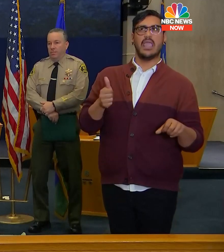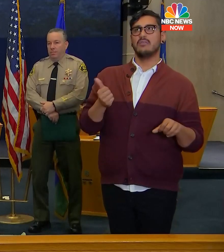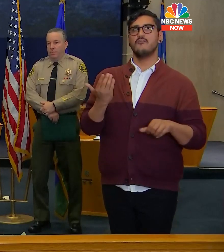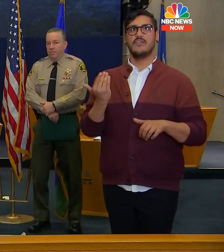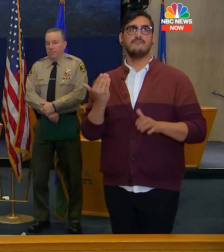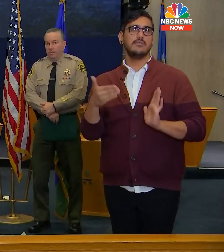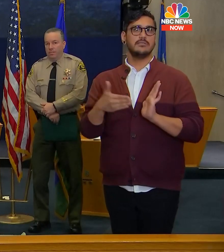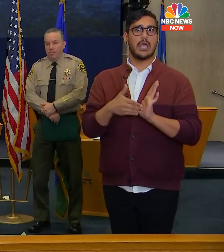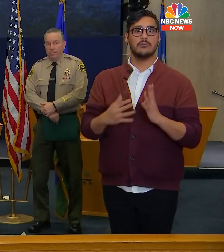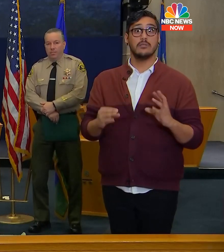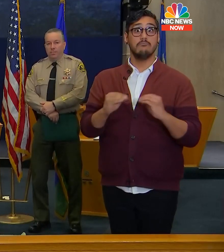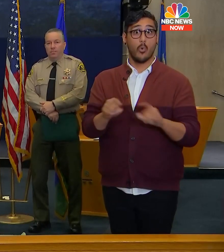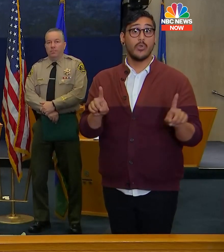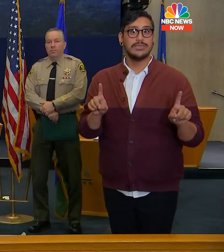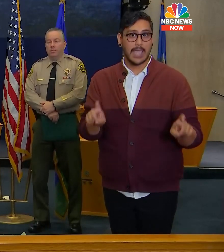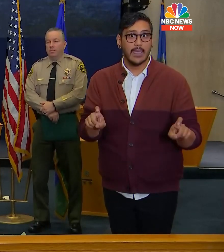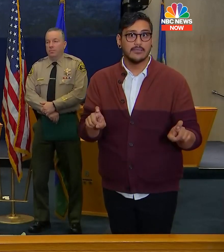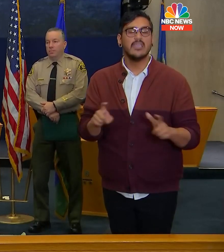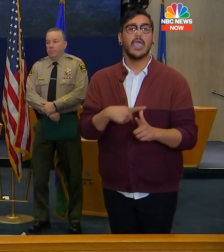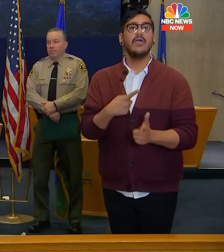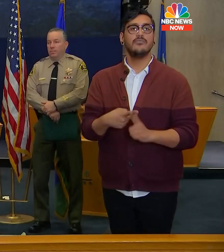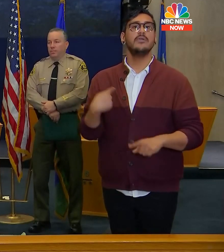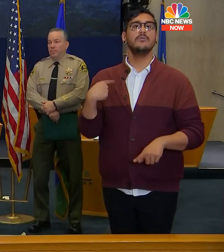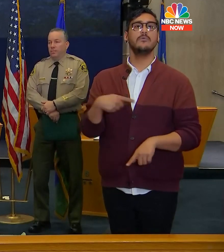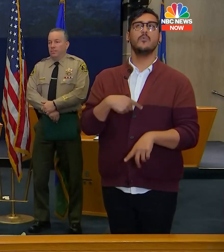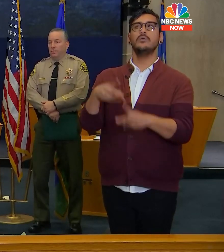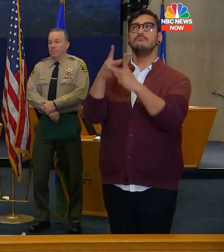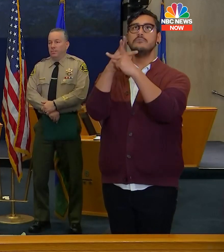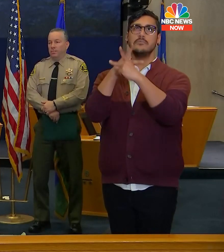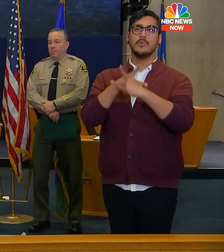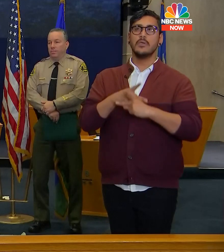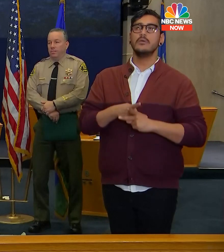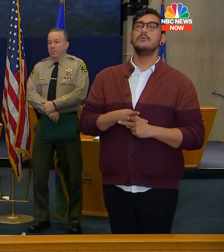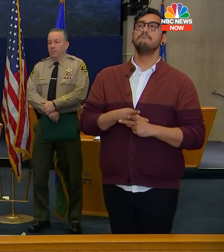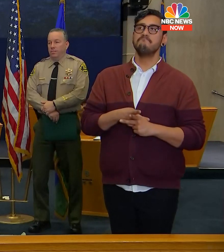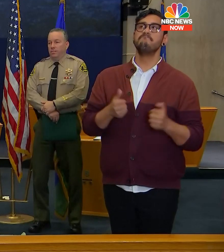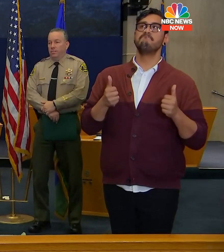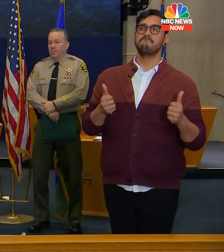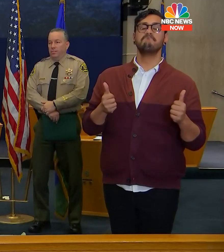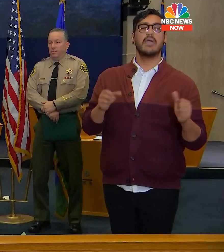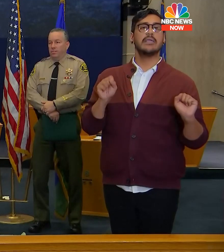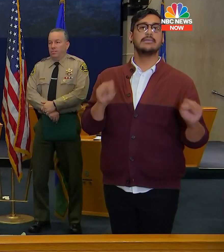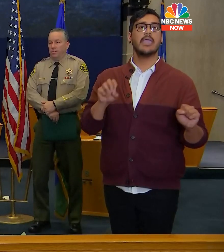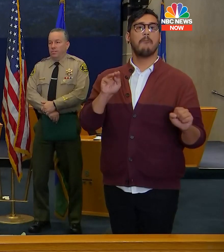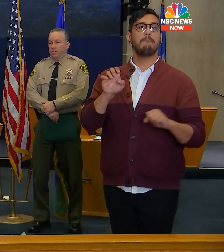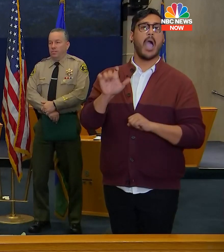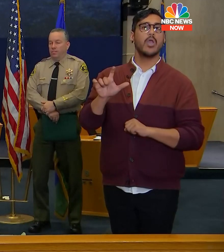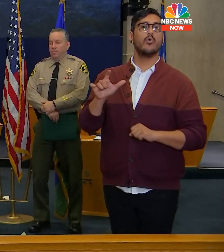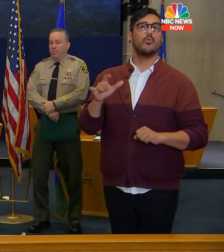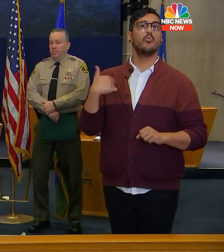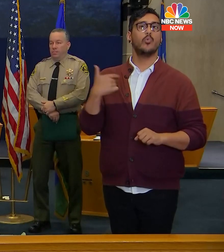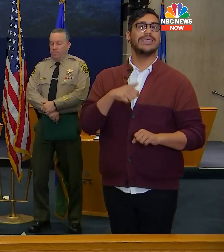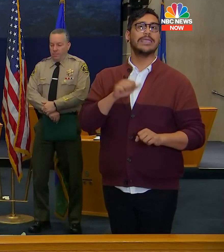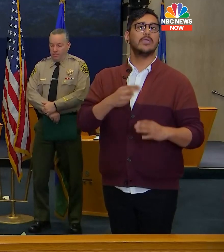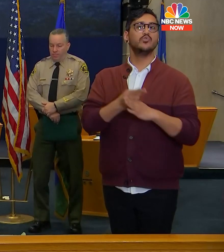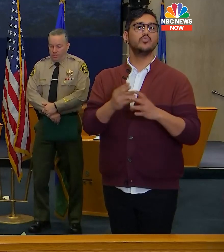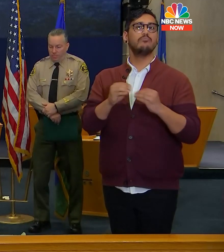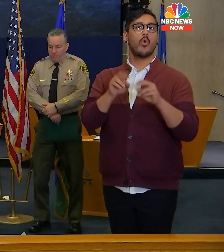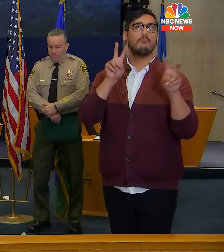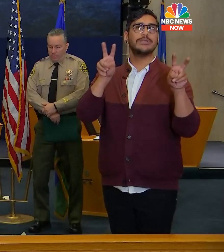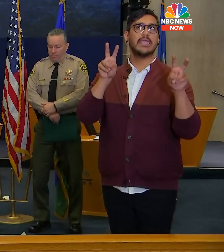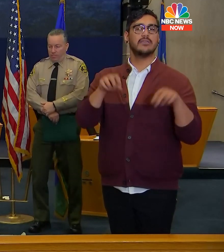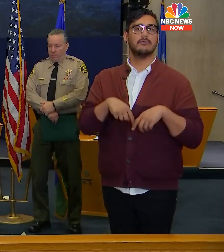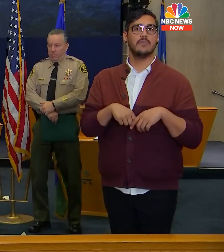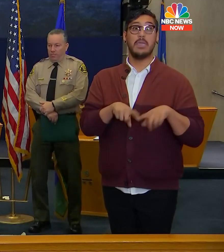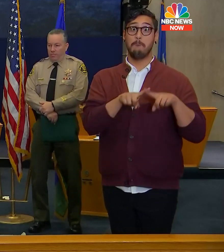more tests to feel like with some confidence we could do some modeling that would be more predictive than the modeling we're doing now